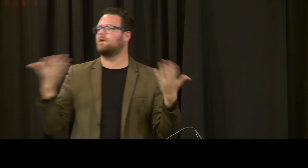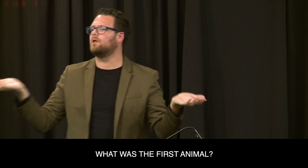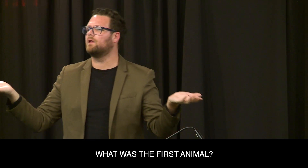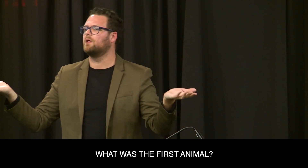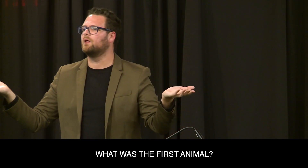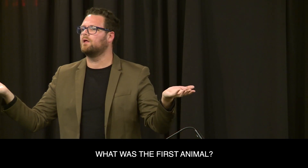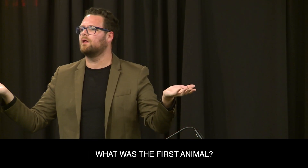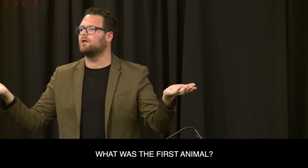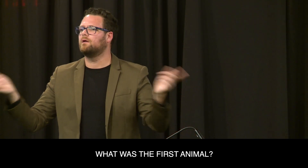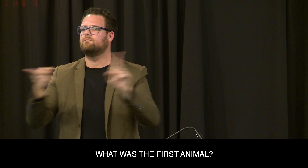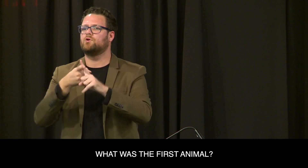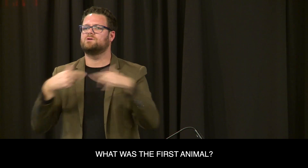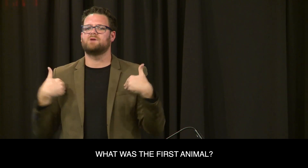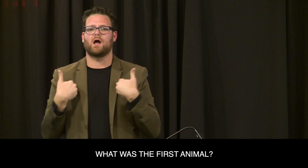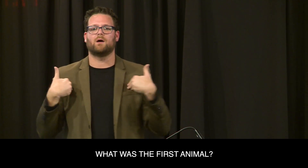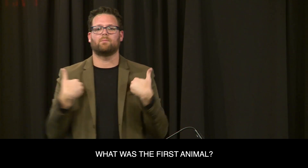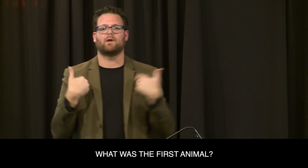What was the first animal?